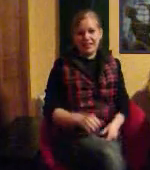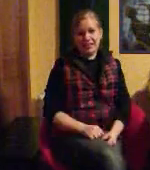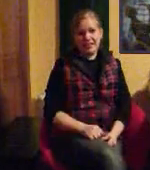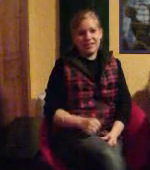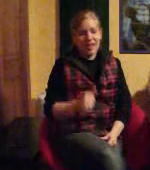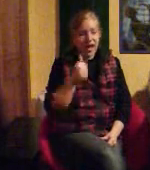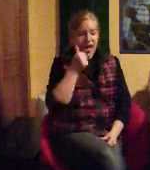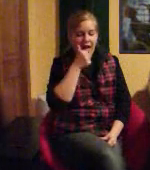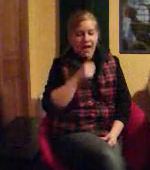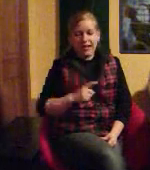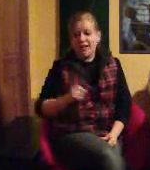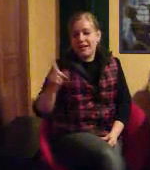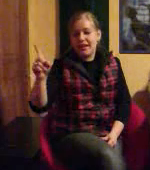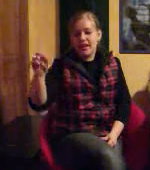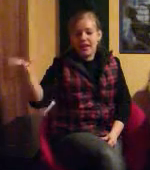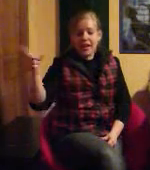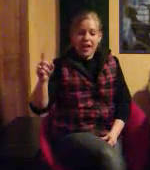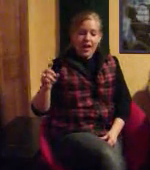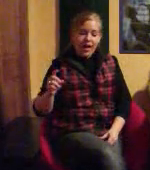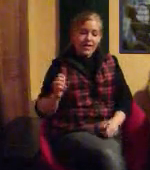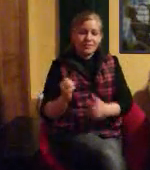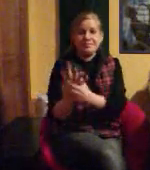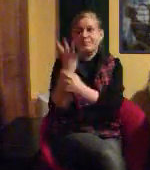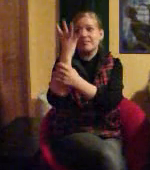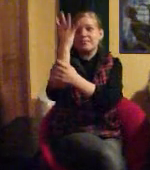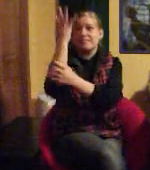She grew bigger than the rose bush.